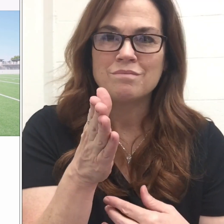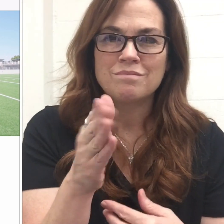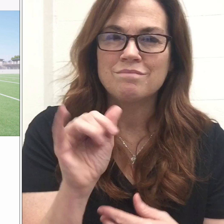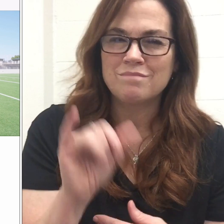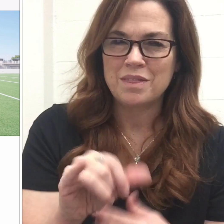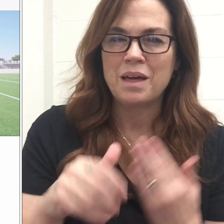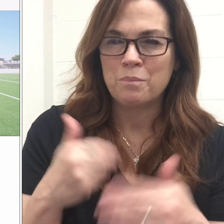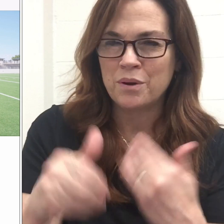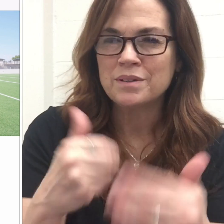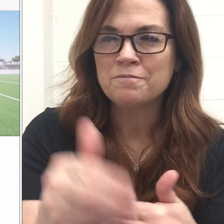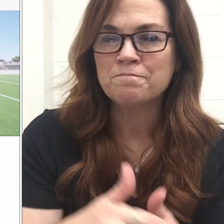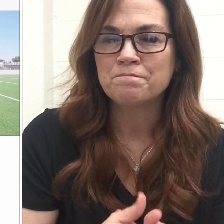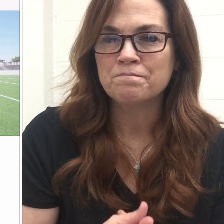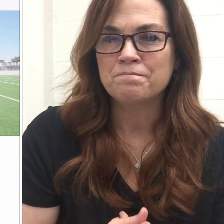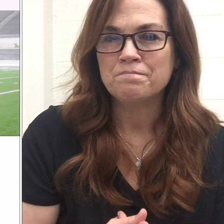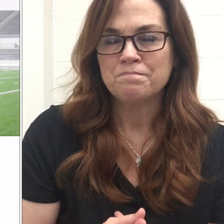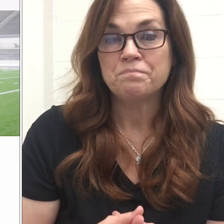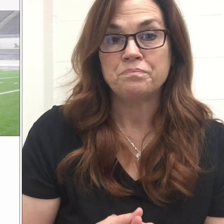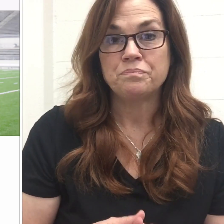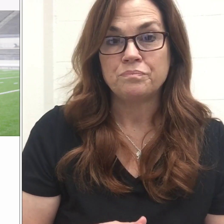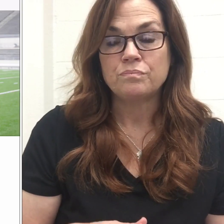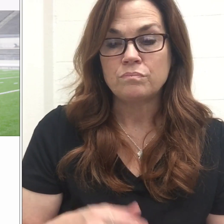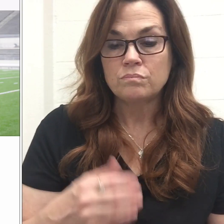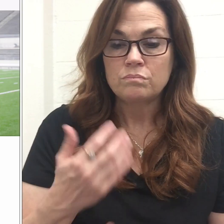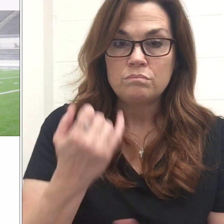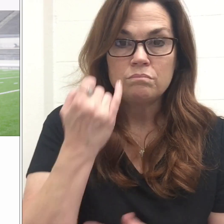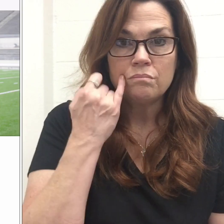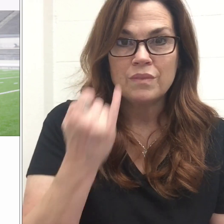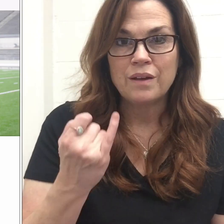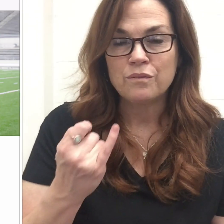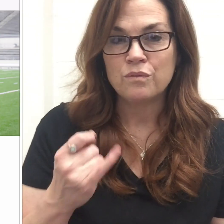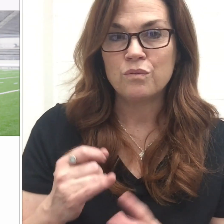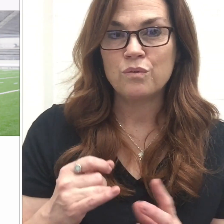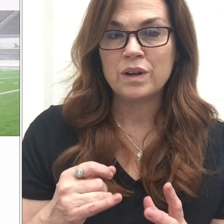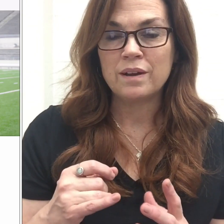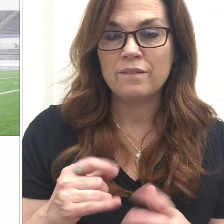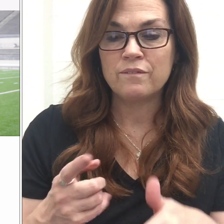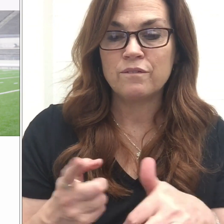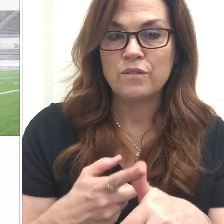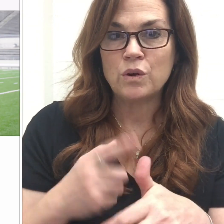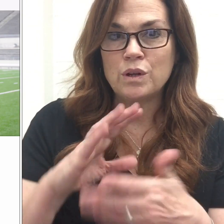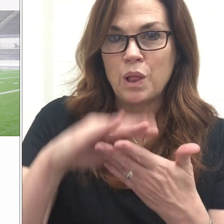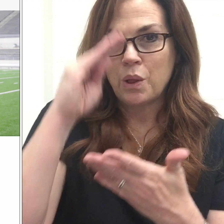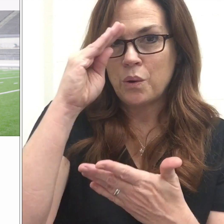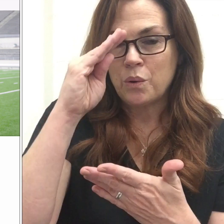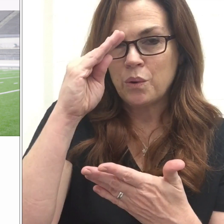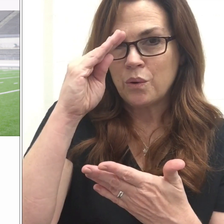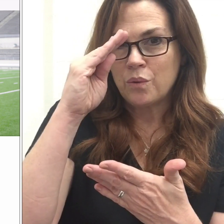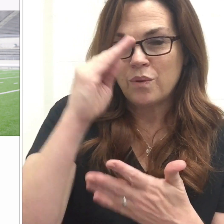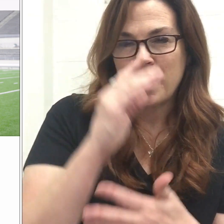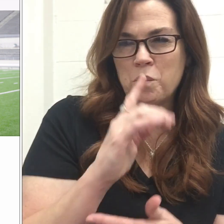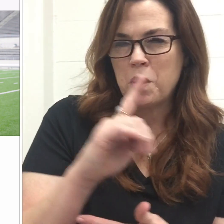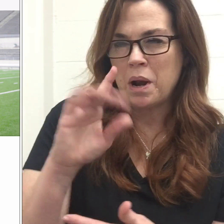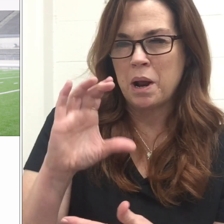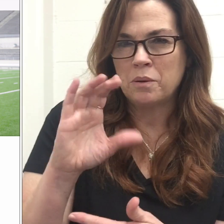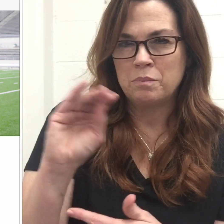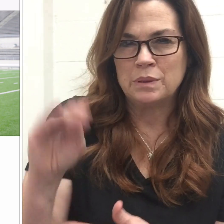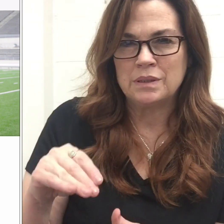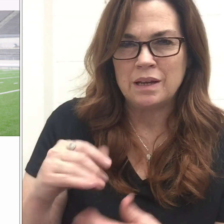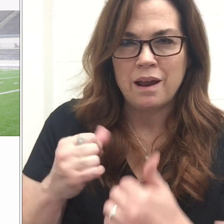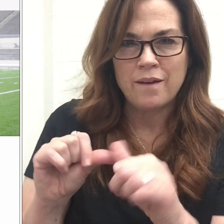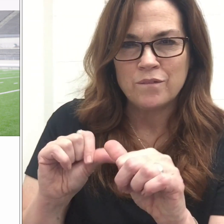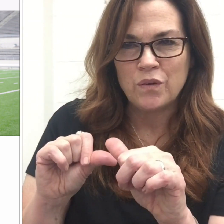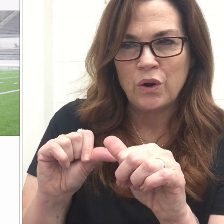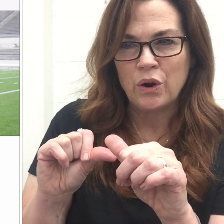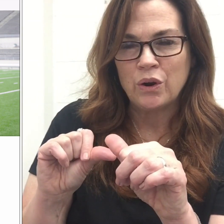You see, we can't give the extra 10% of a great work ethic until we've learned what